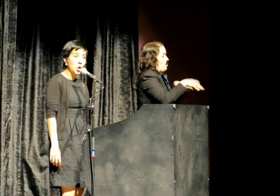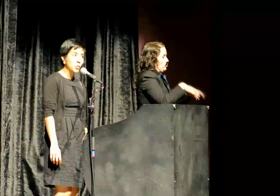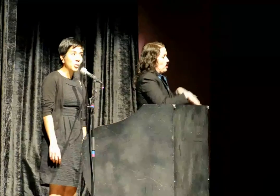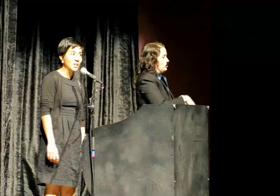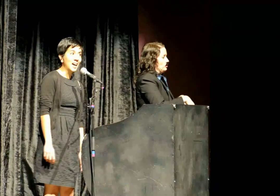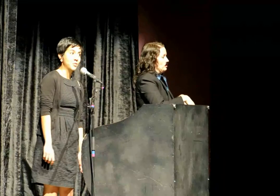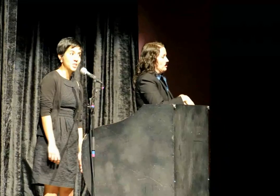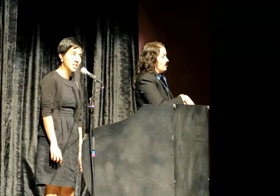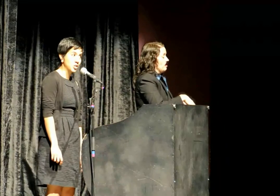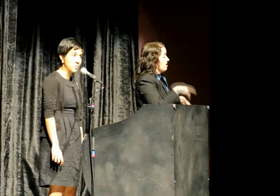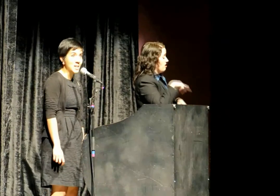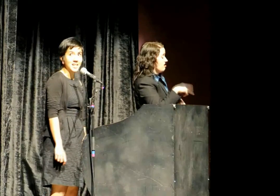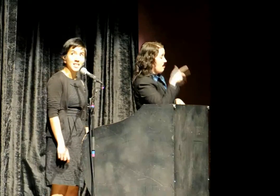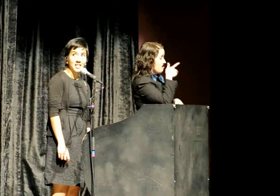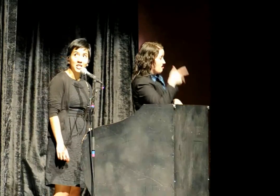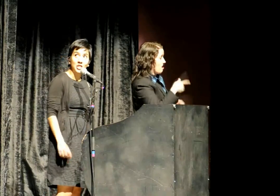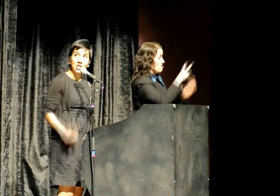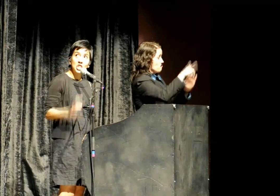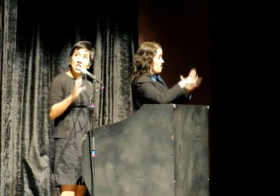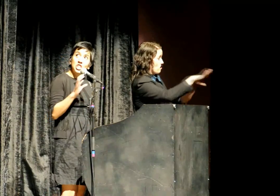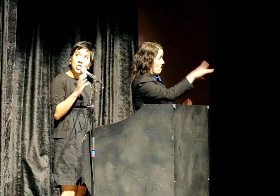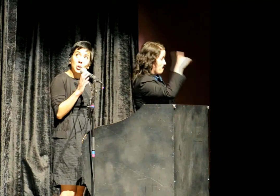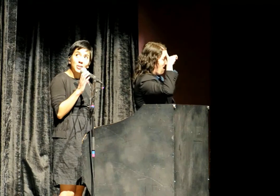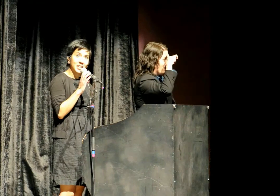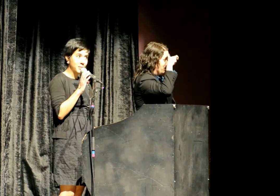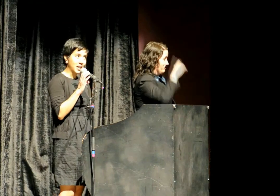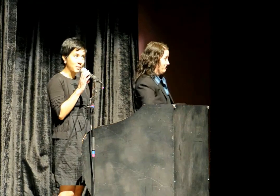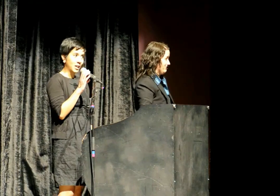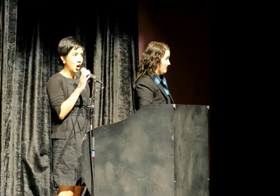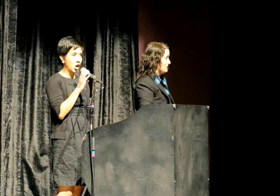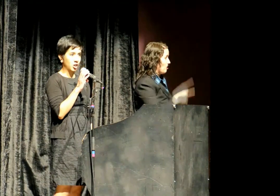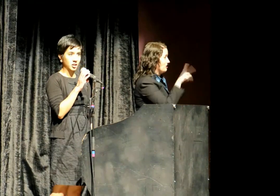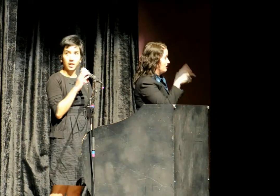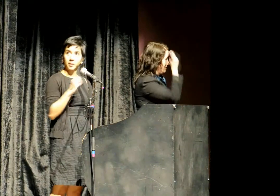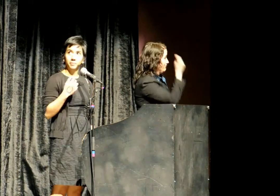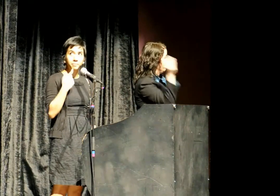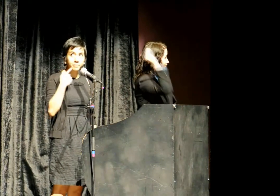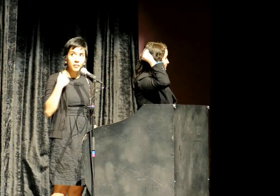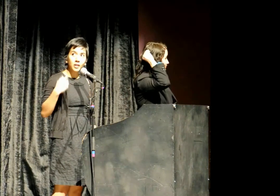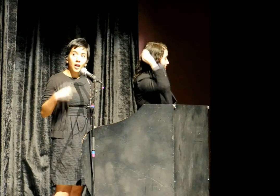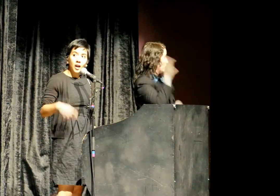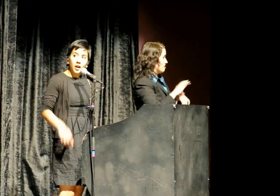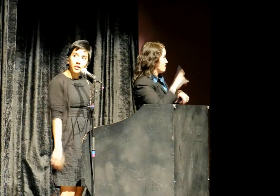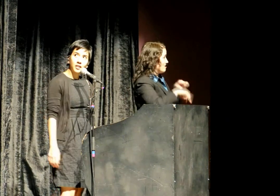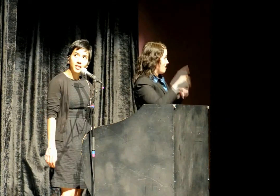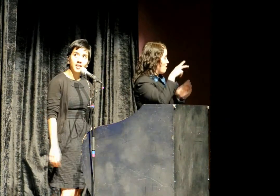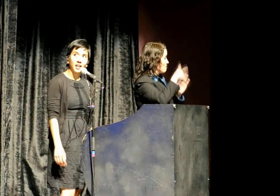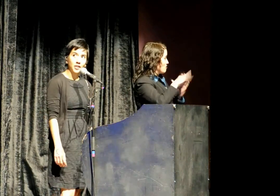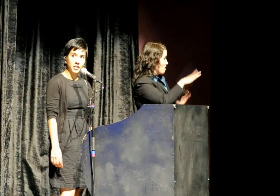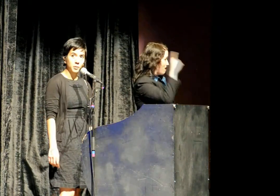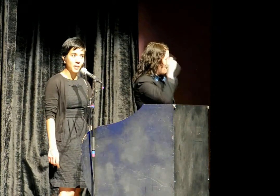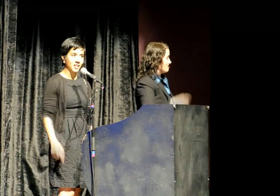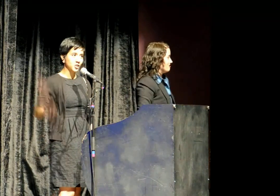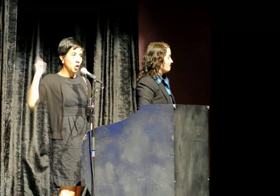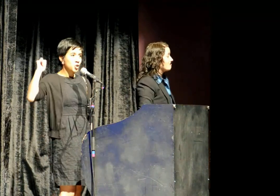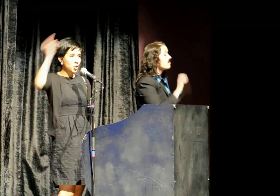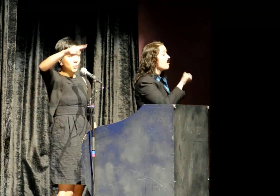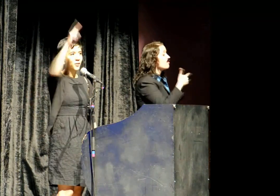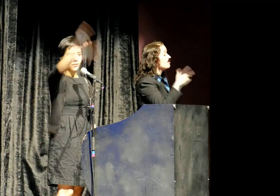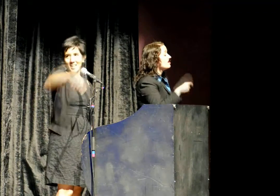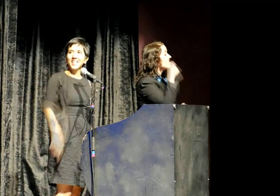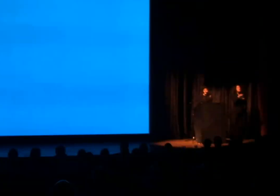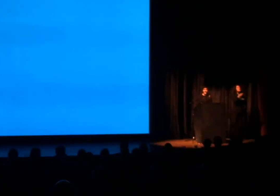very horrible at reading your mind. So keep that in mind all the time. Another thing that you have to keep in mind is